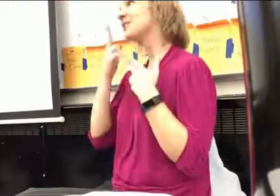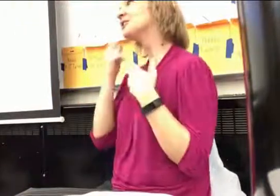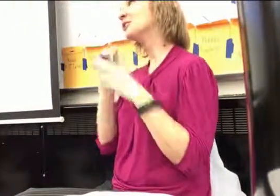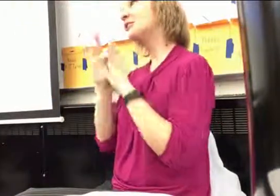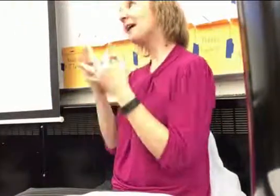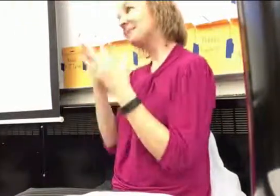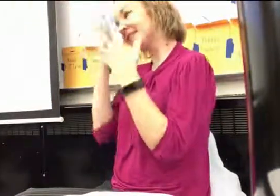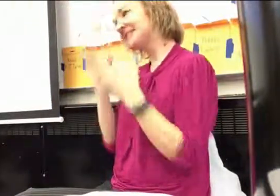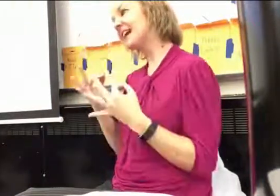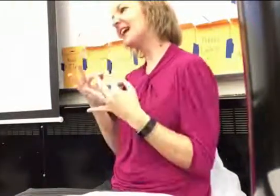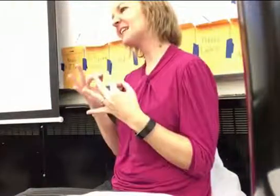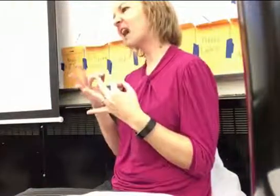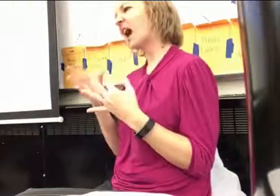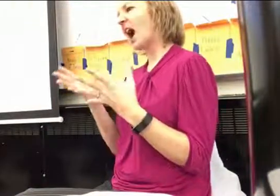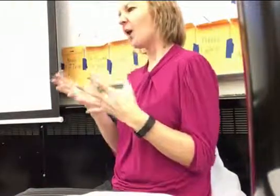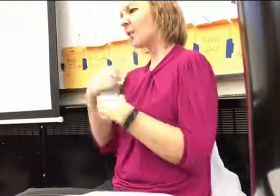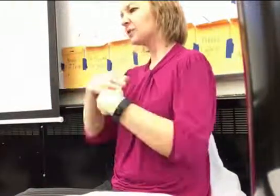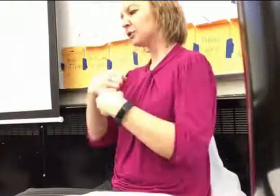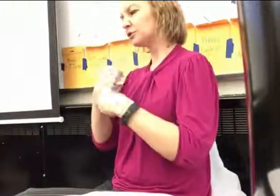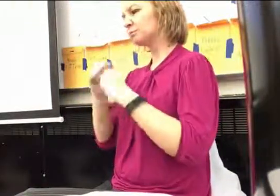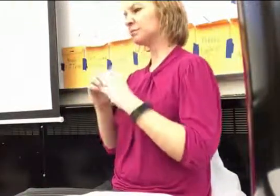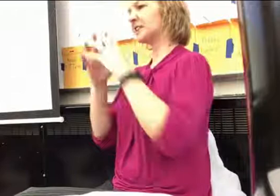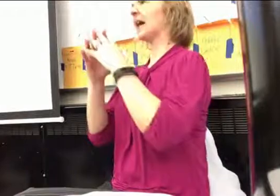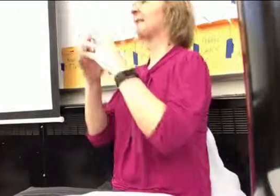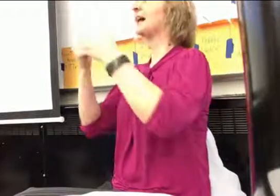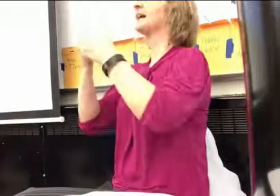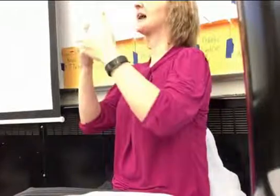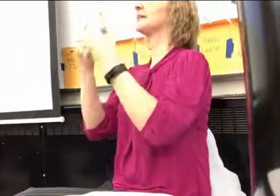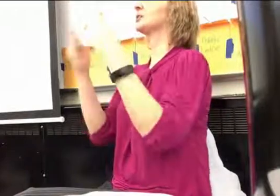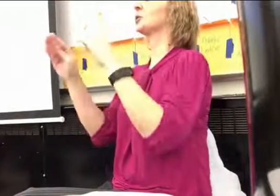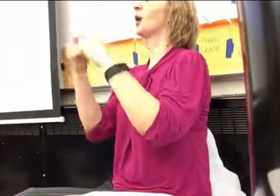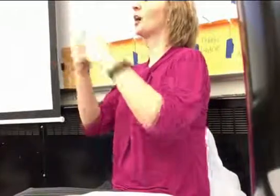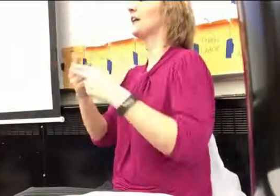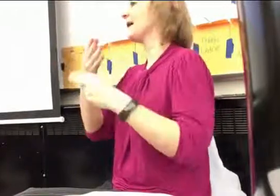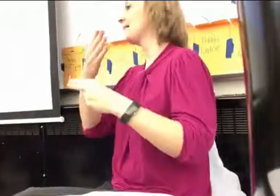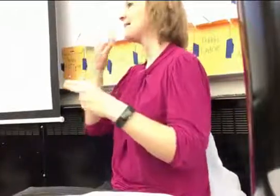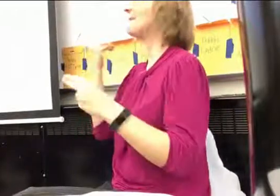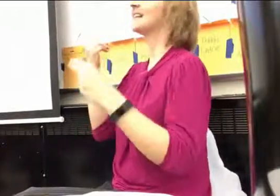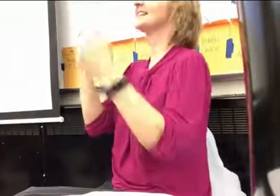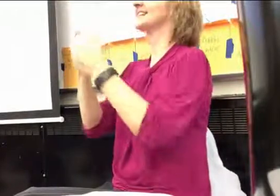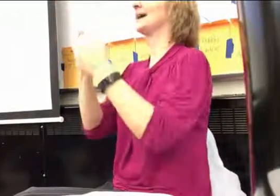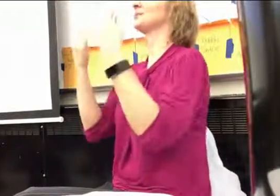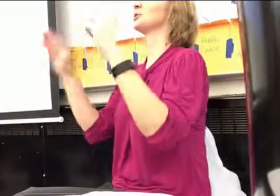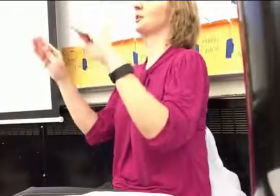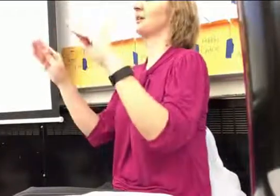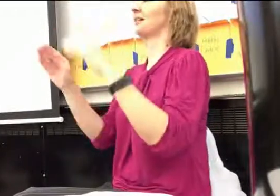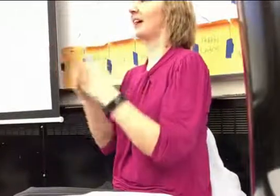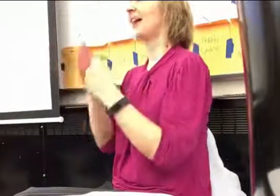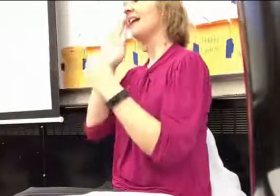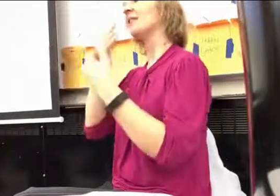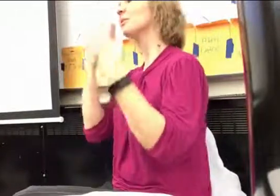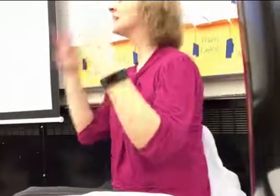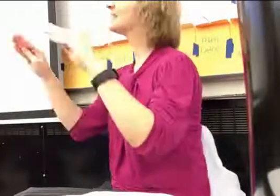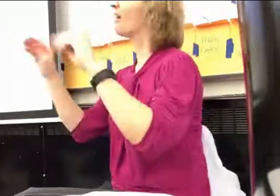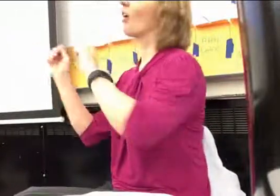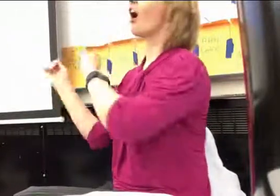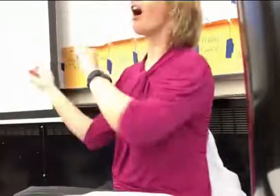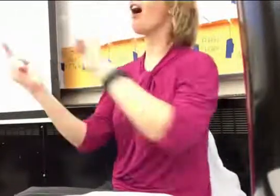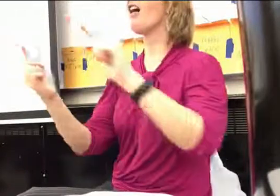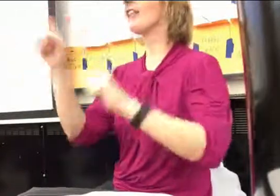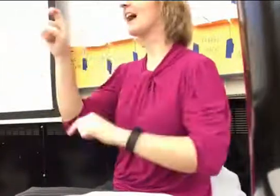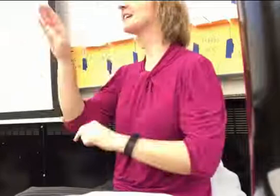family decides to make a gaming store here in Salt Lake. They're going to call it the Best Game Store. And they are going to sell the entire supply